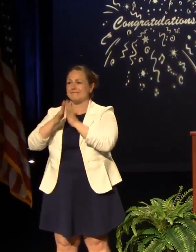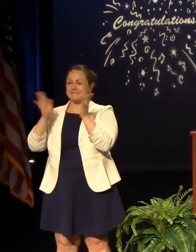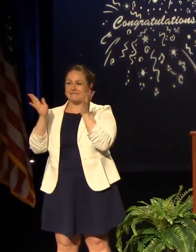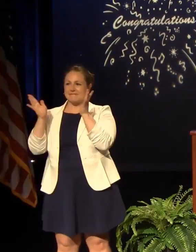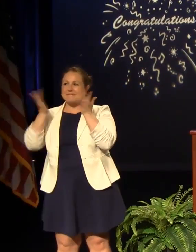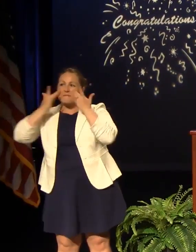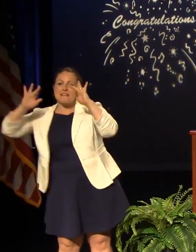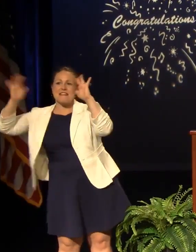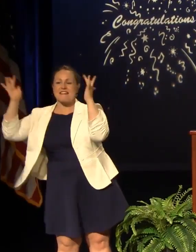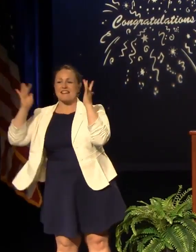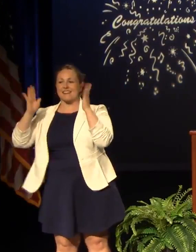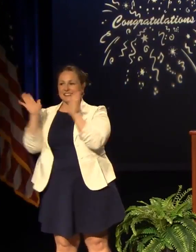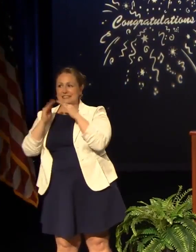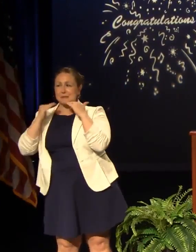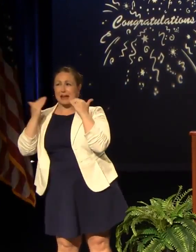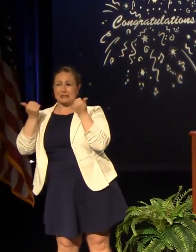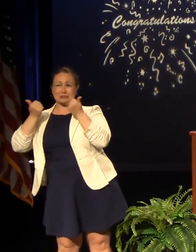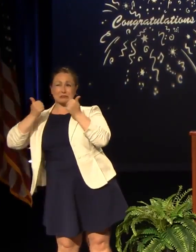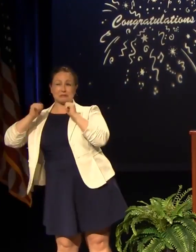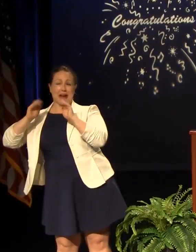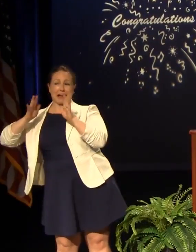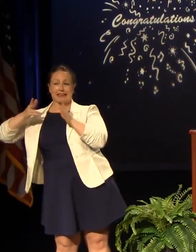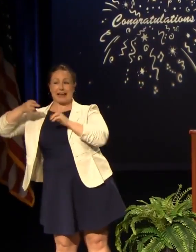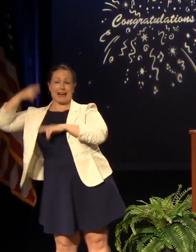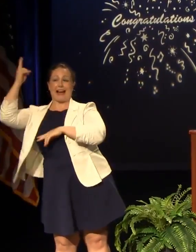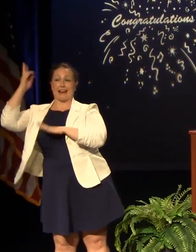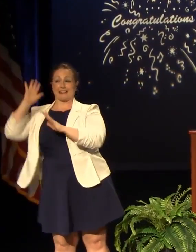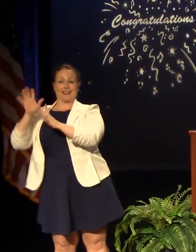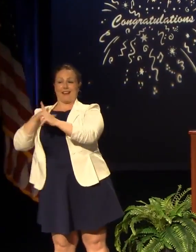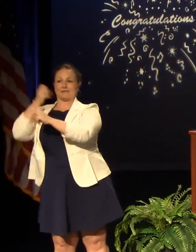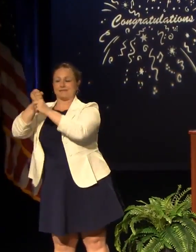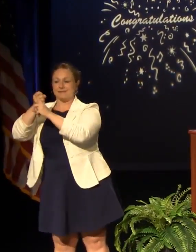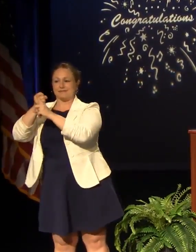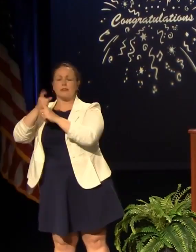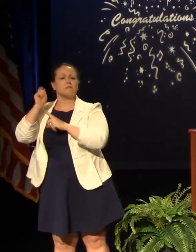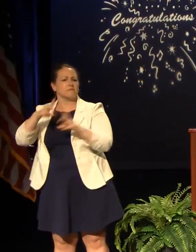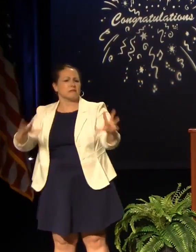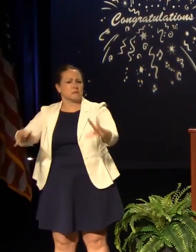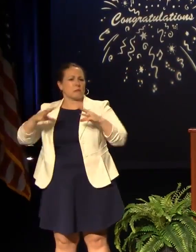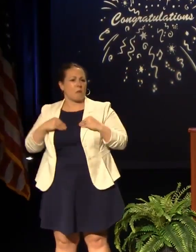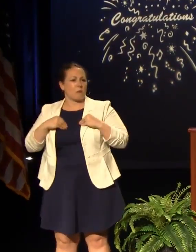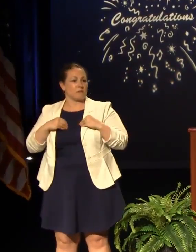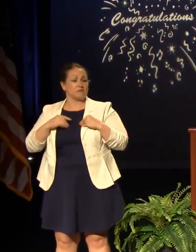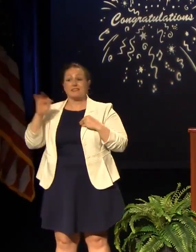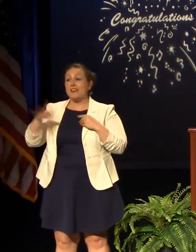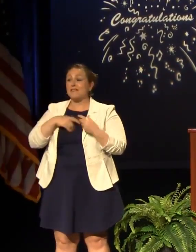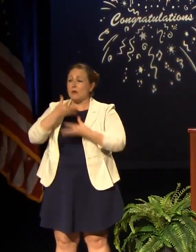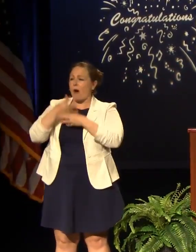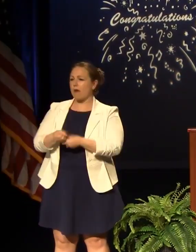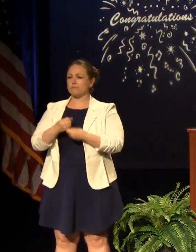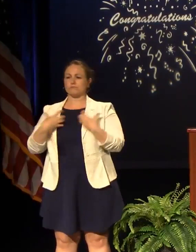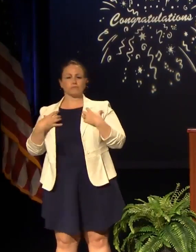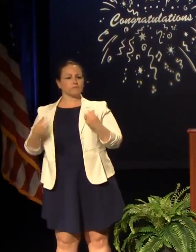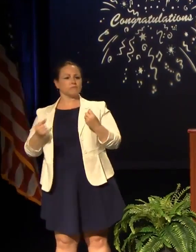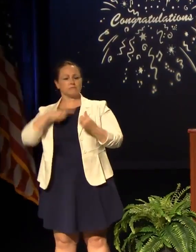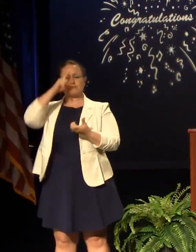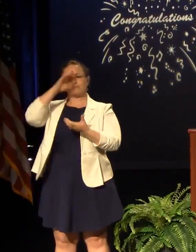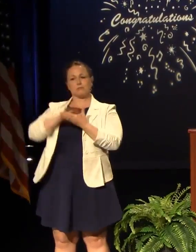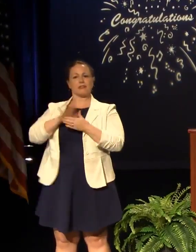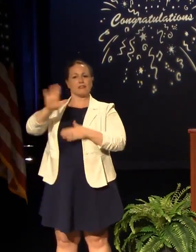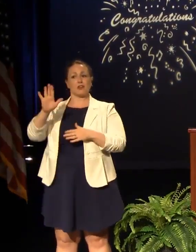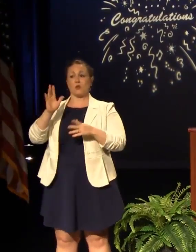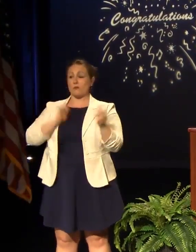you attempt to hit the high note. You've got to own it. If you believe in your performance, people will rally around